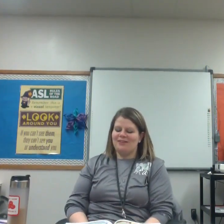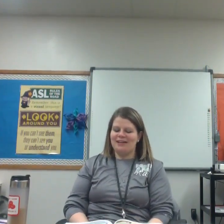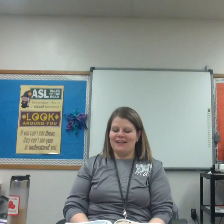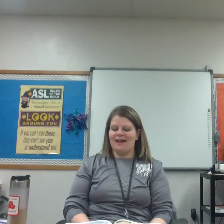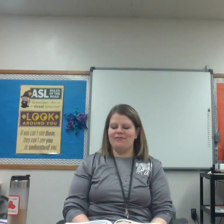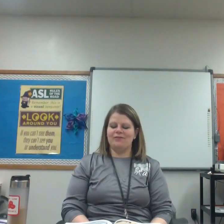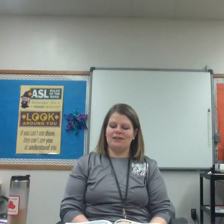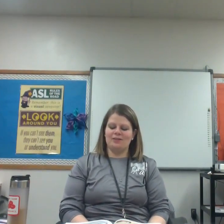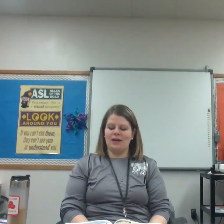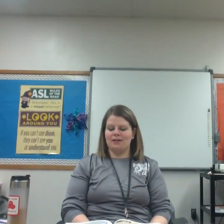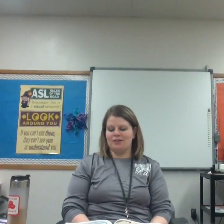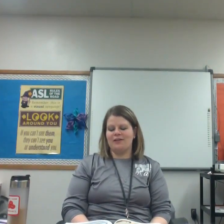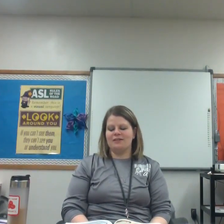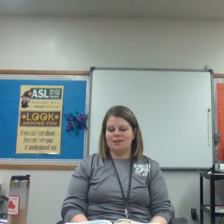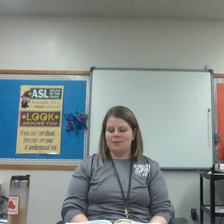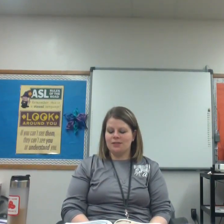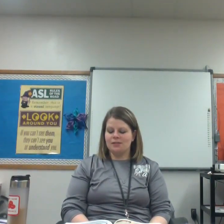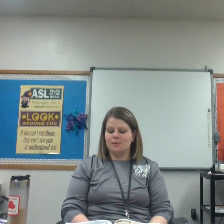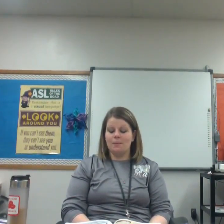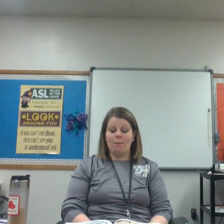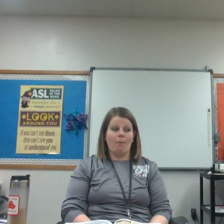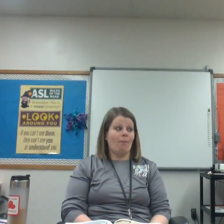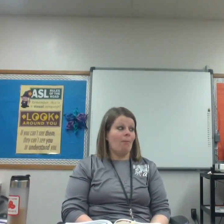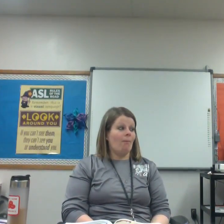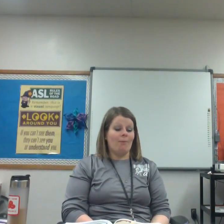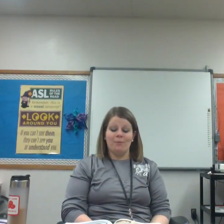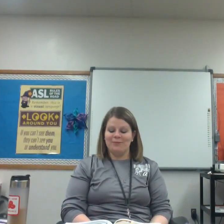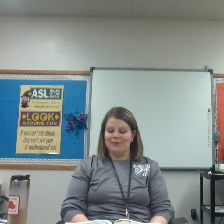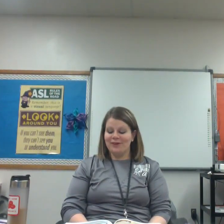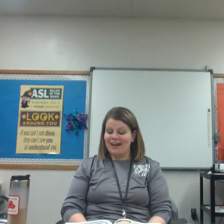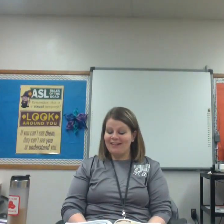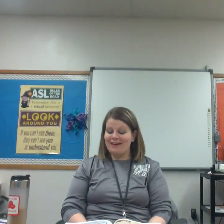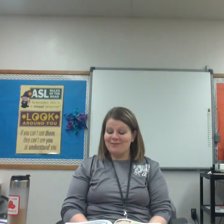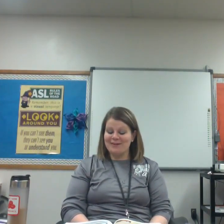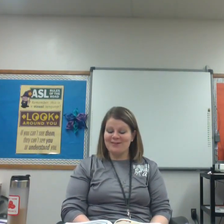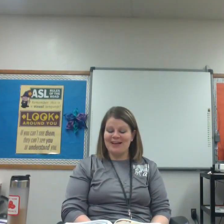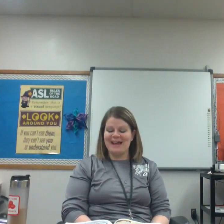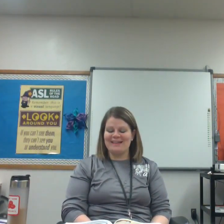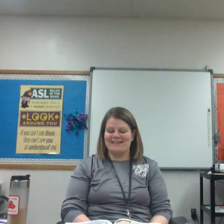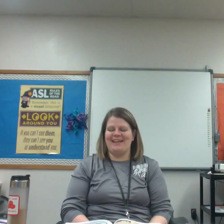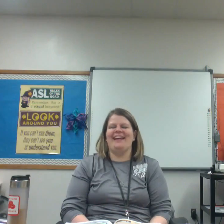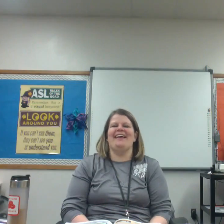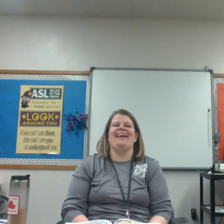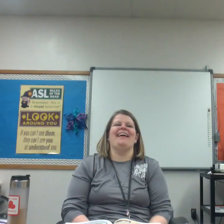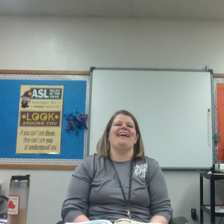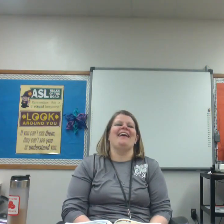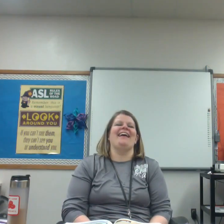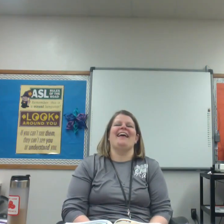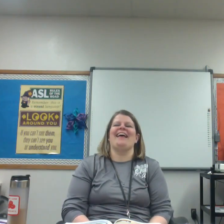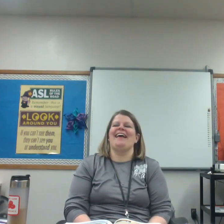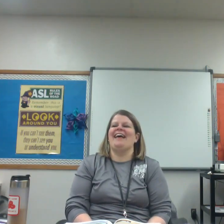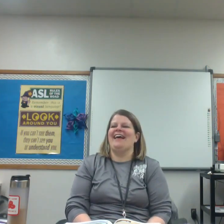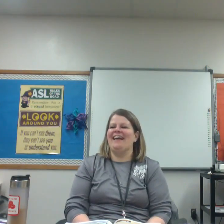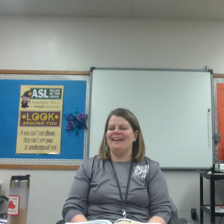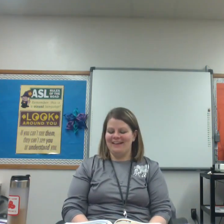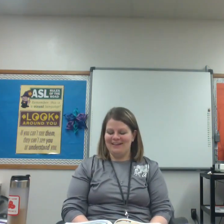can laugh, you guys should practice your facial expressions. What? Look at classroom exercise S. I think we're good. No,